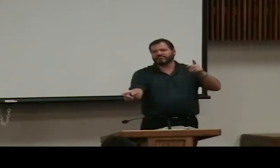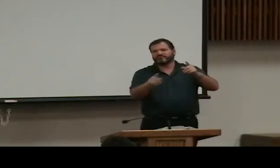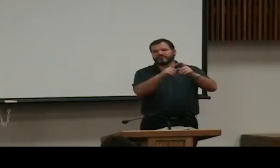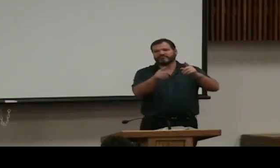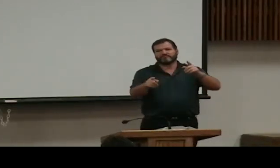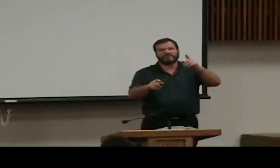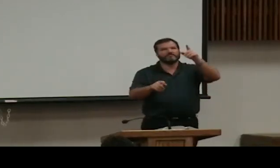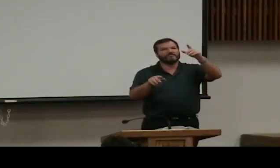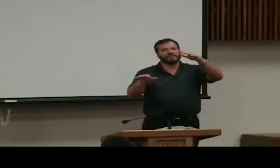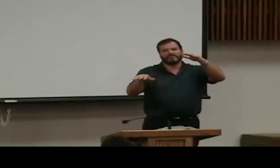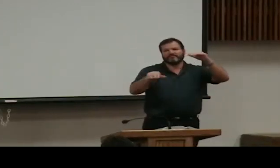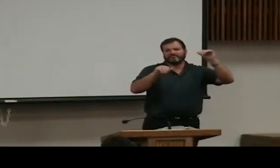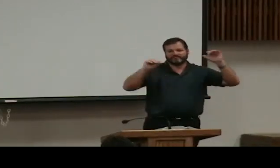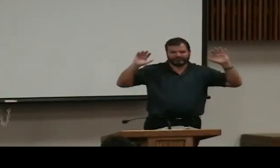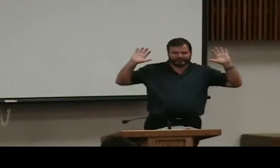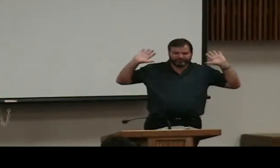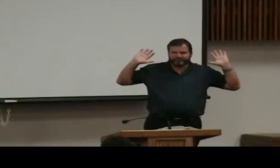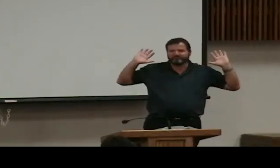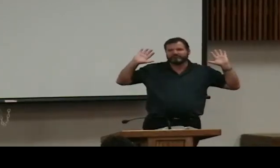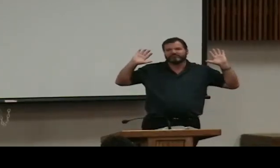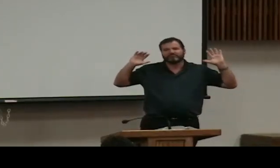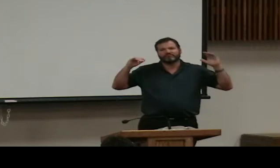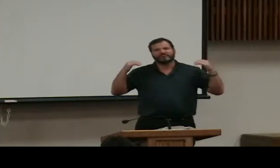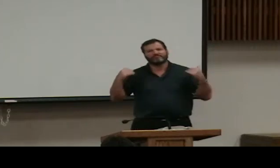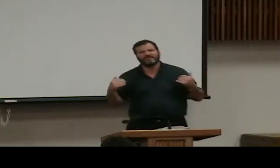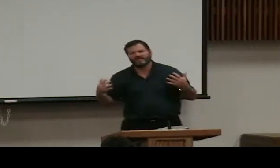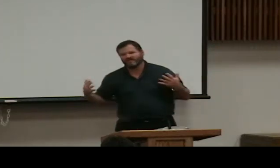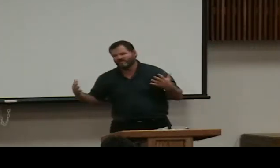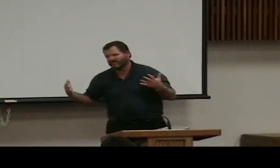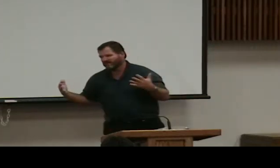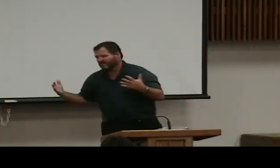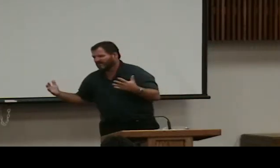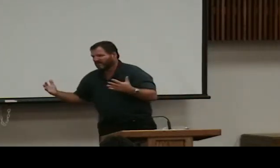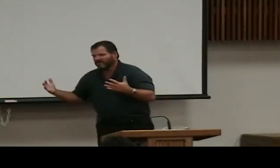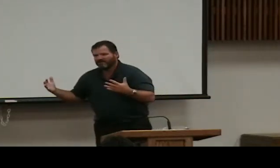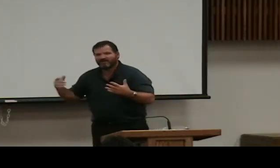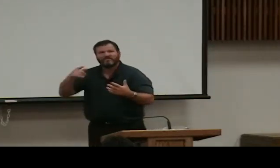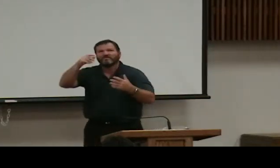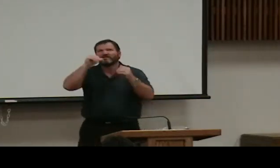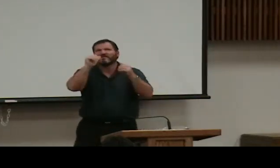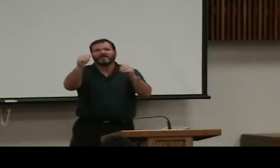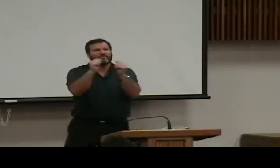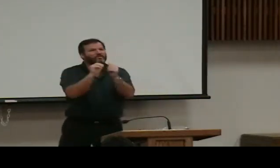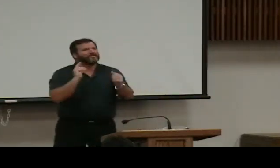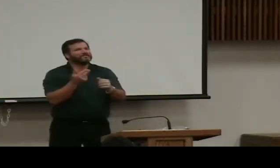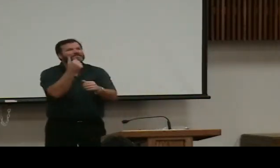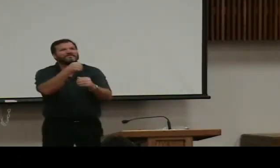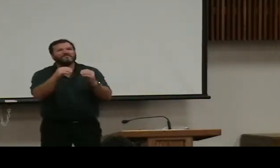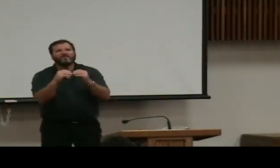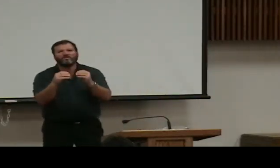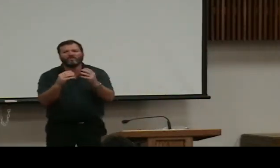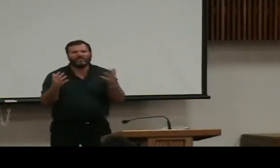I hear people are going astray and you're leaving us. Now, you're not with us anymore.